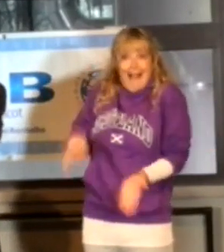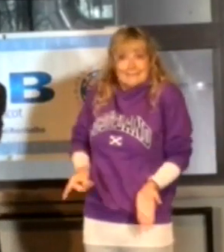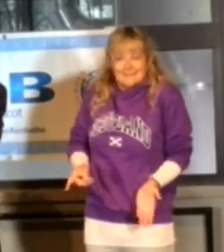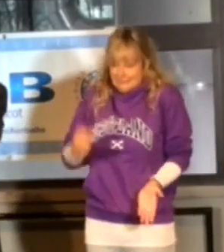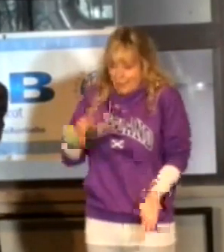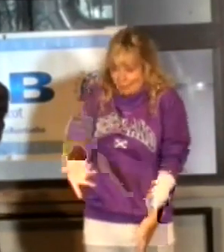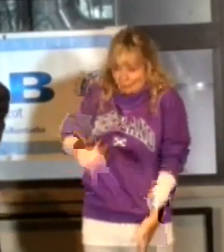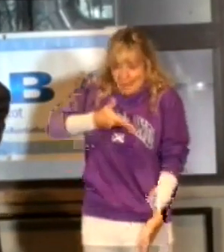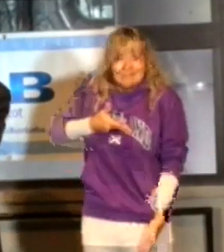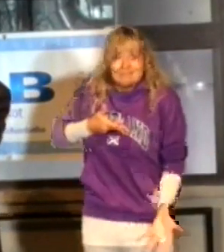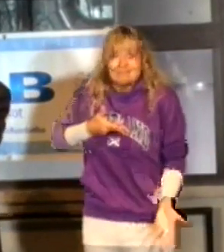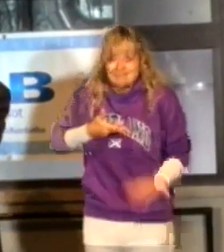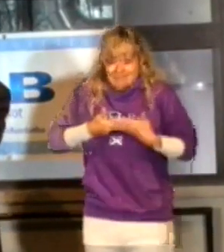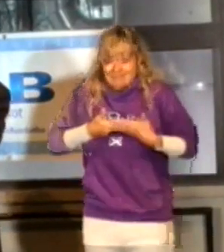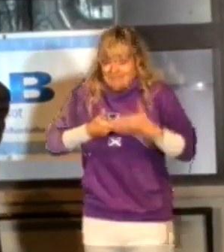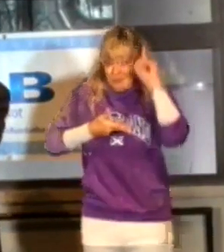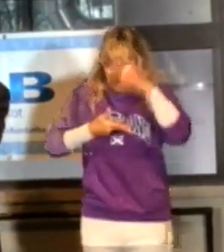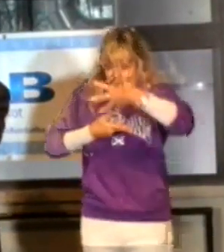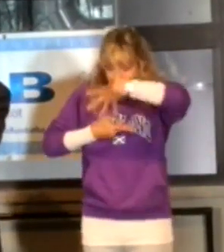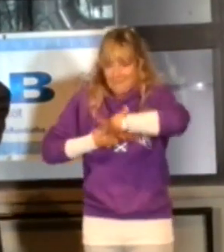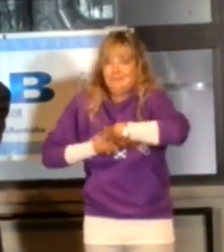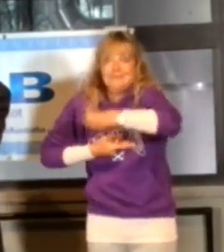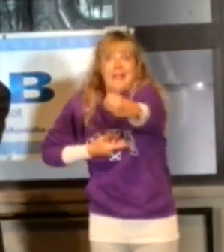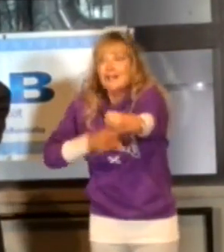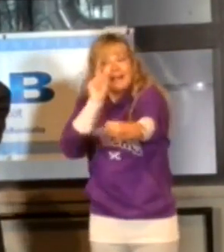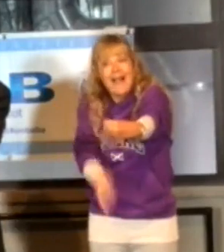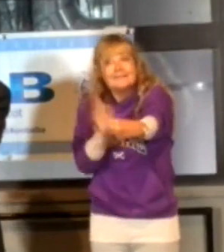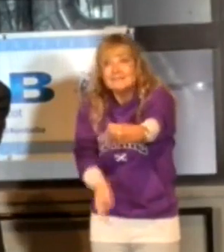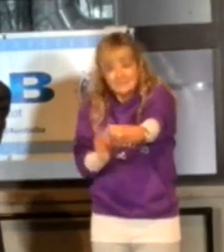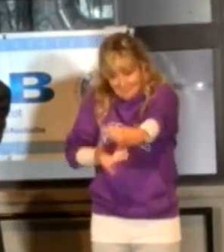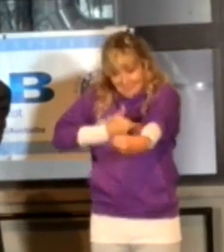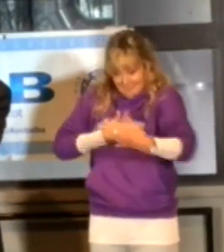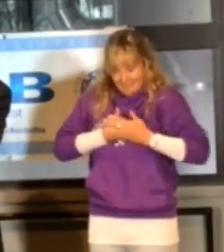right. You cannot give it away.